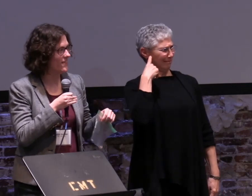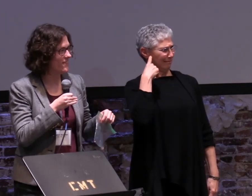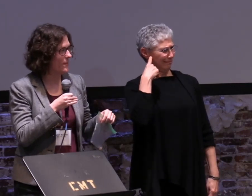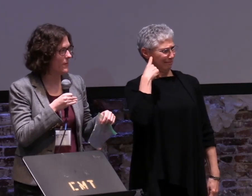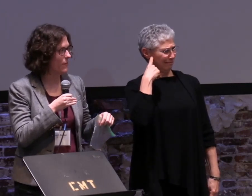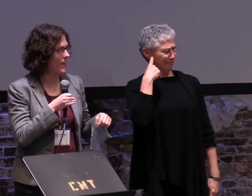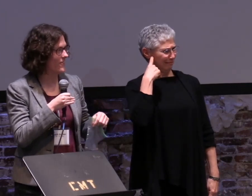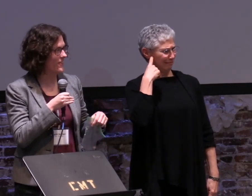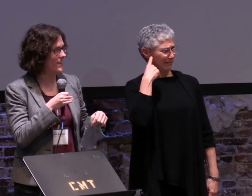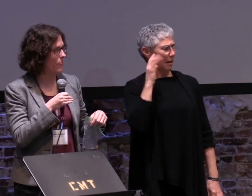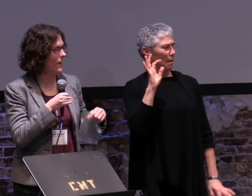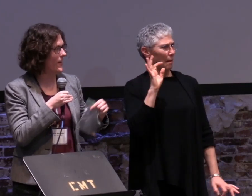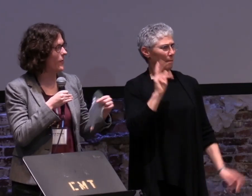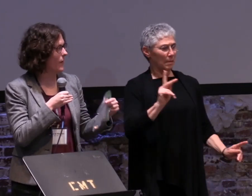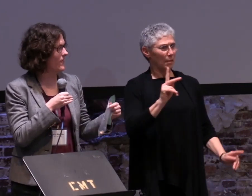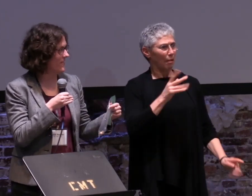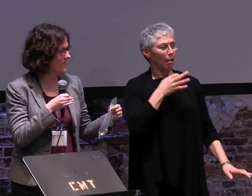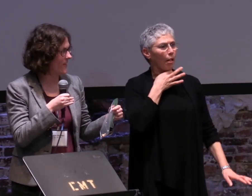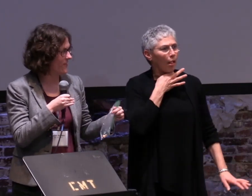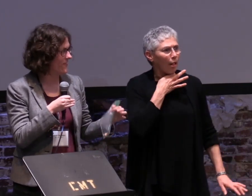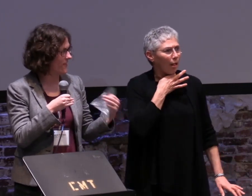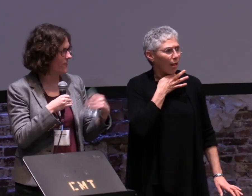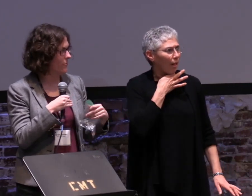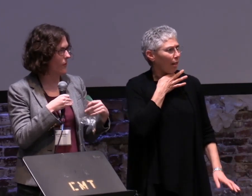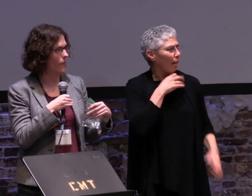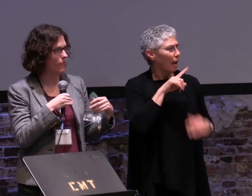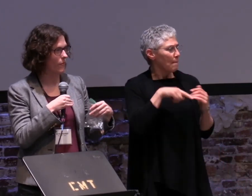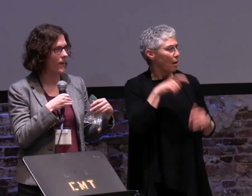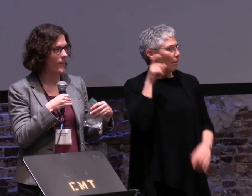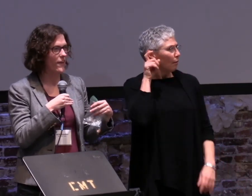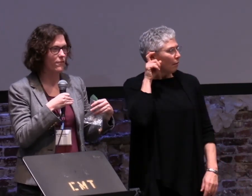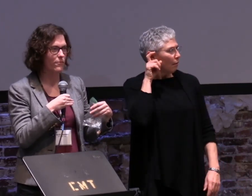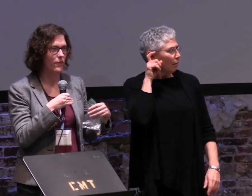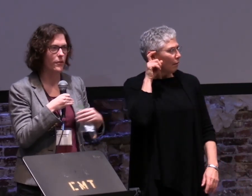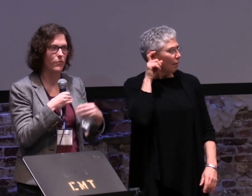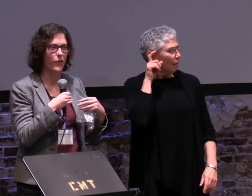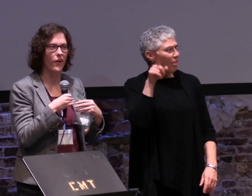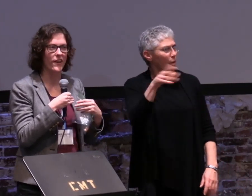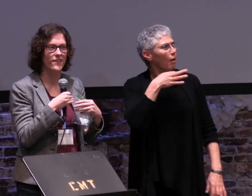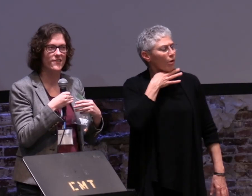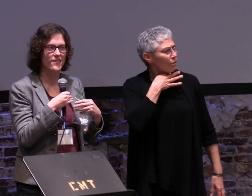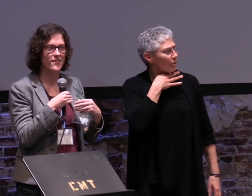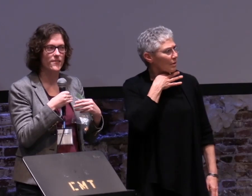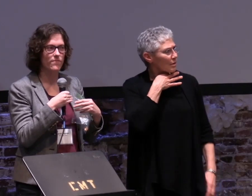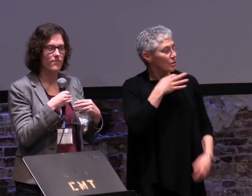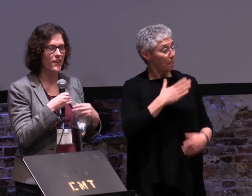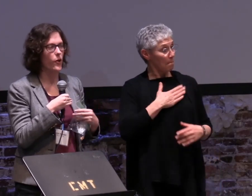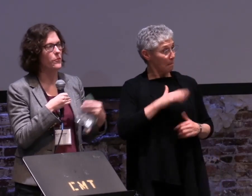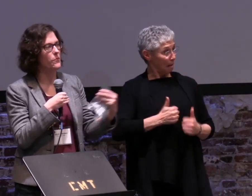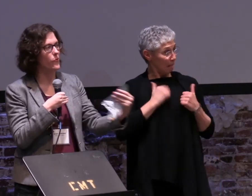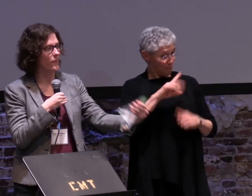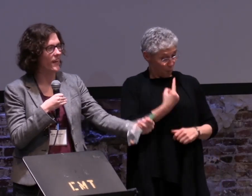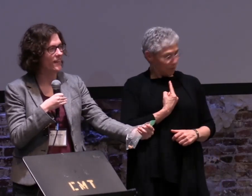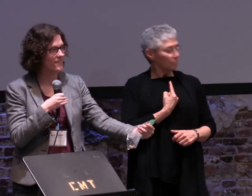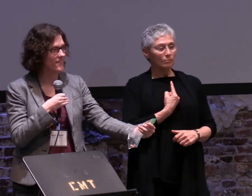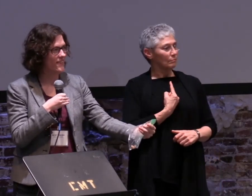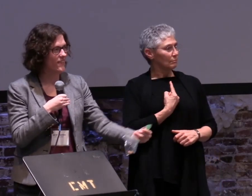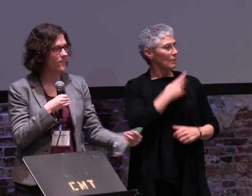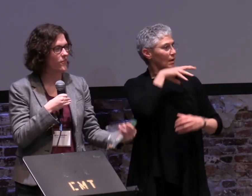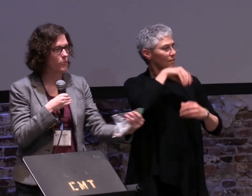that people actually want to hear about this stuff. It's not just a part of my life, but that playwriting can help communicate this